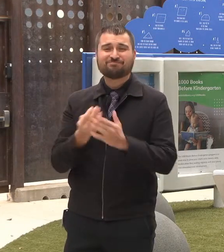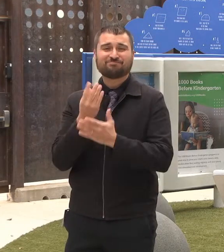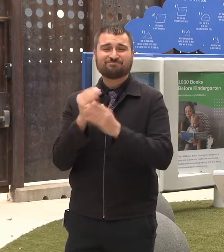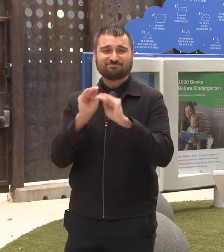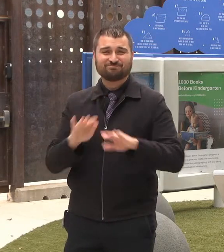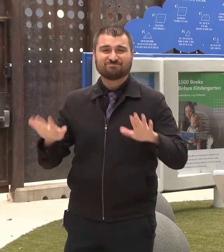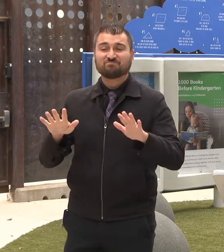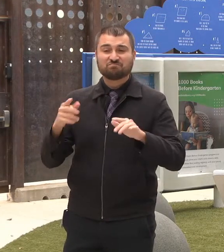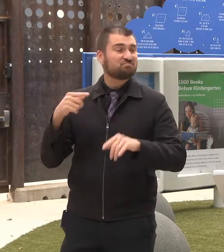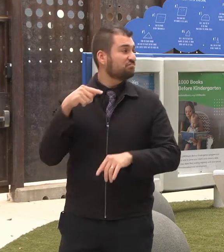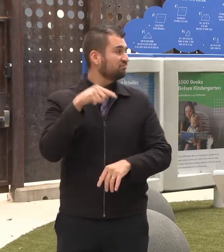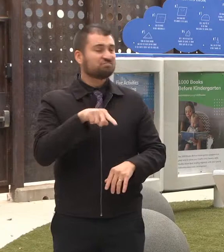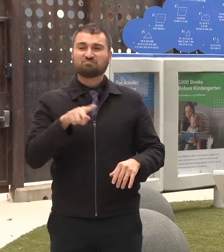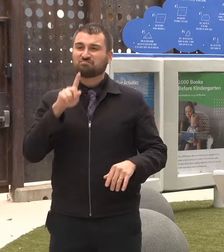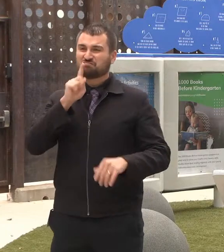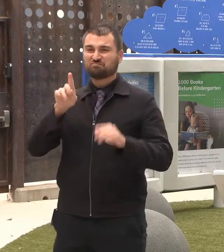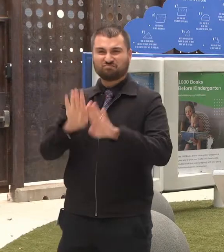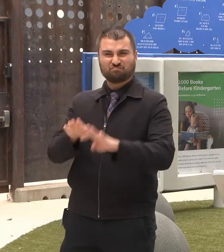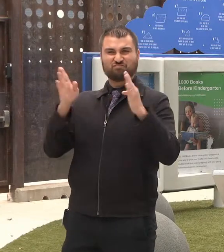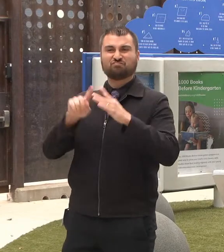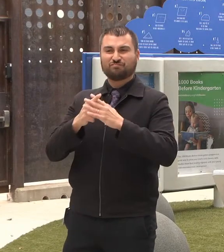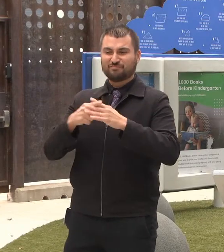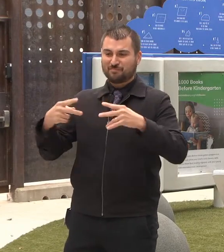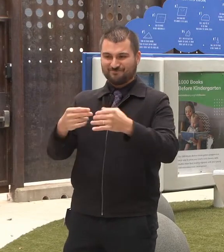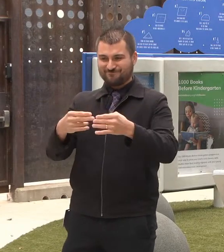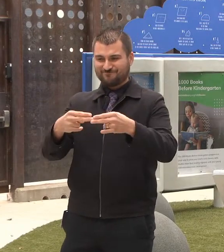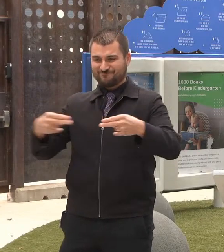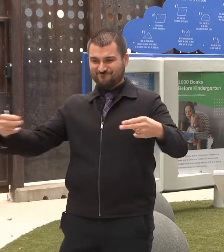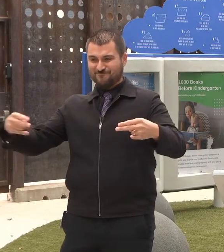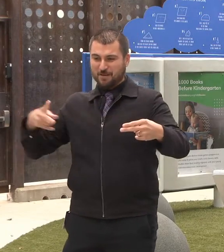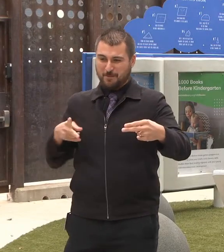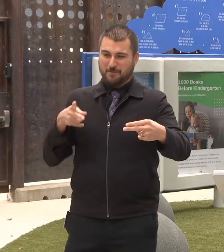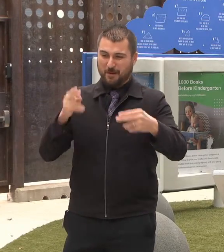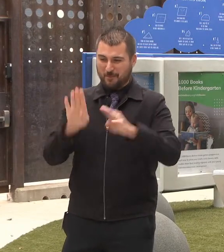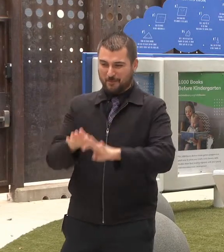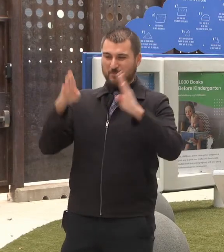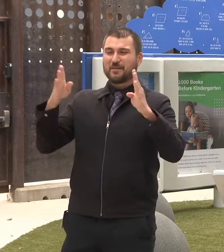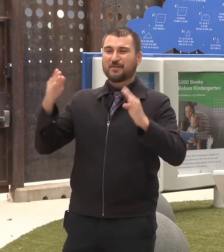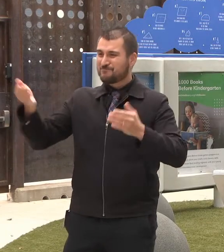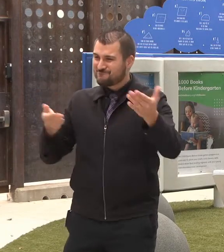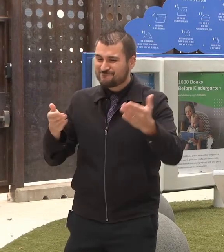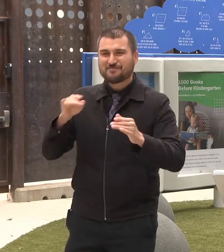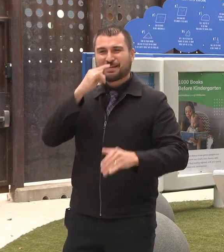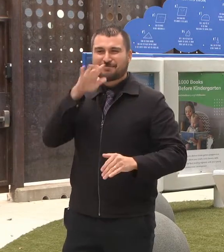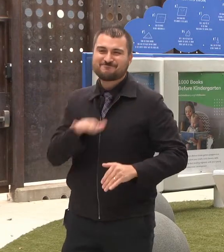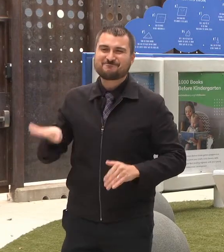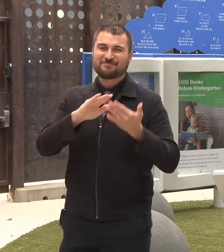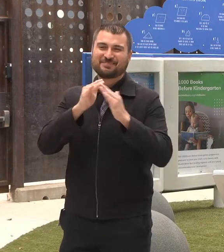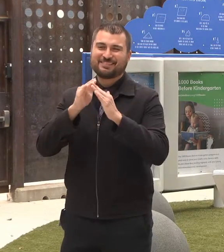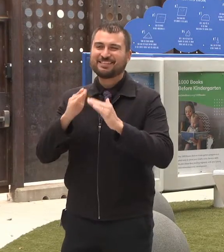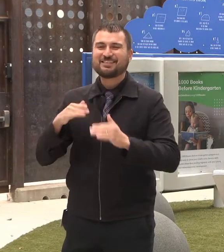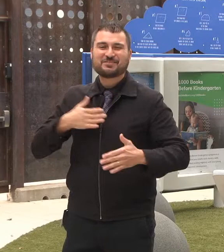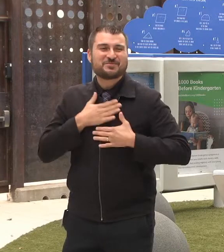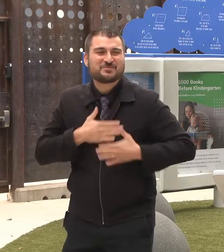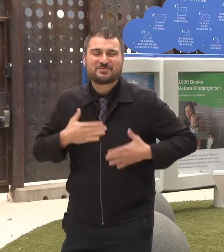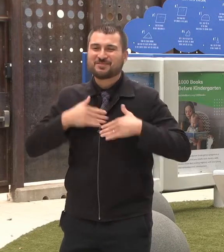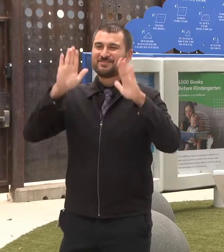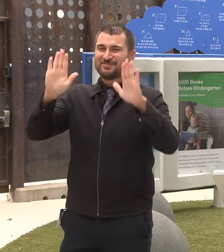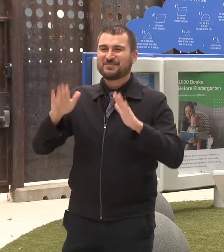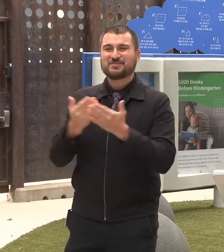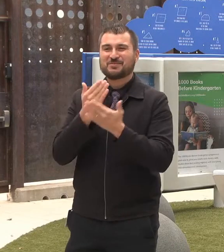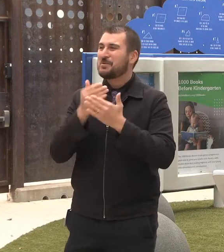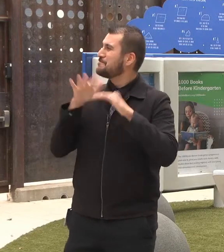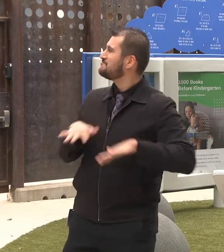garden enjoyed its official ribbon cutting, welcoming kids throughout our community to come enjoy this great new feature at our Advanced